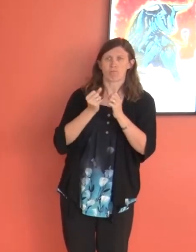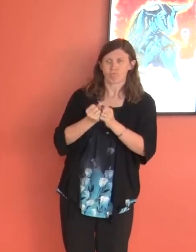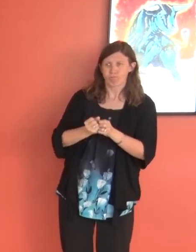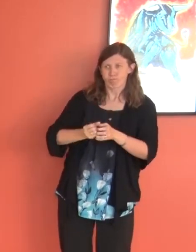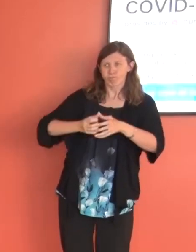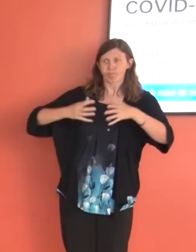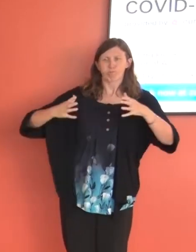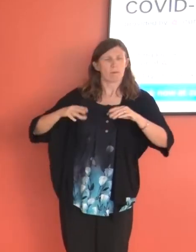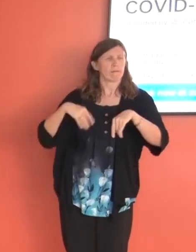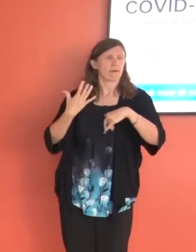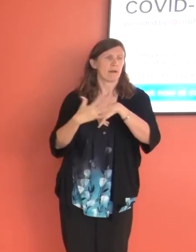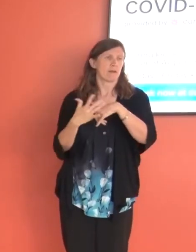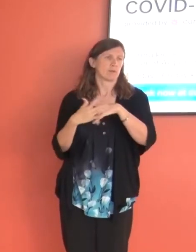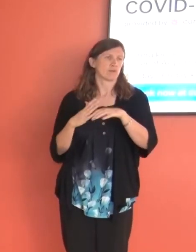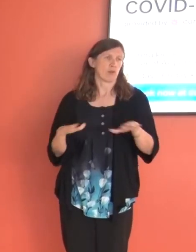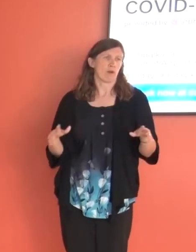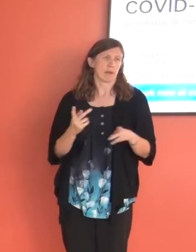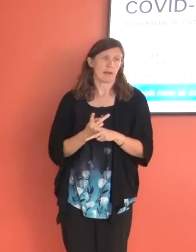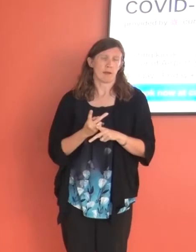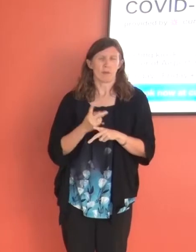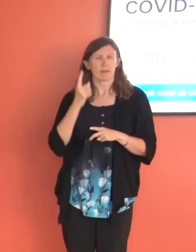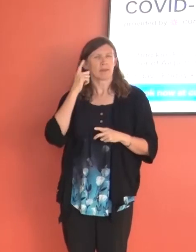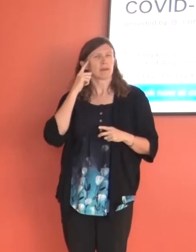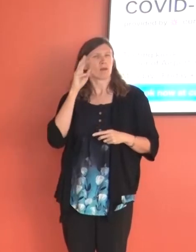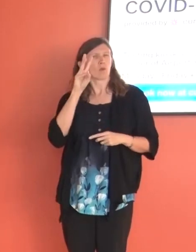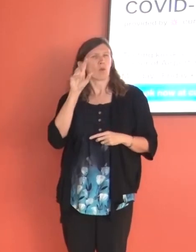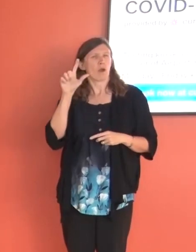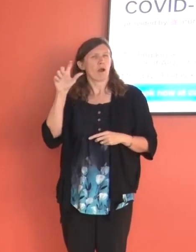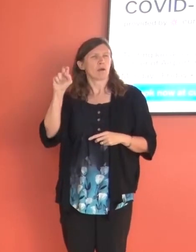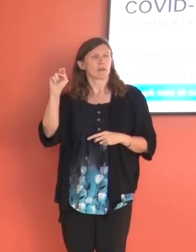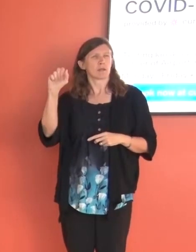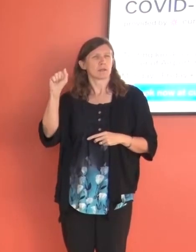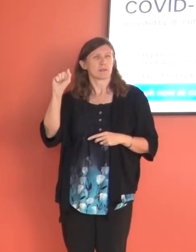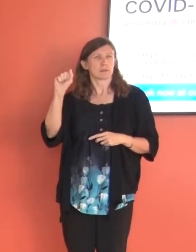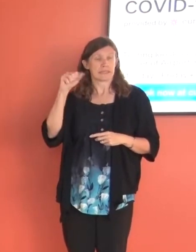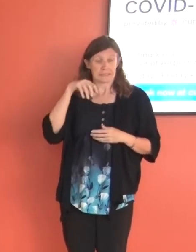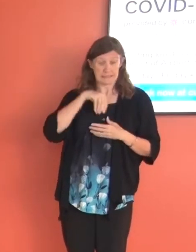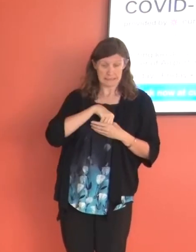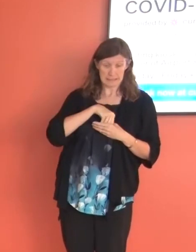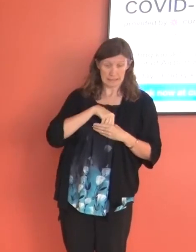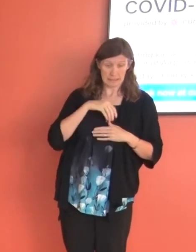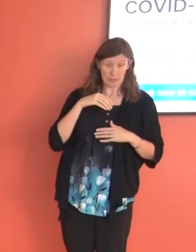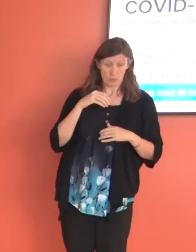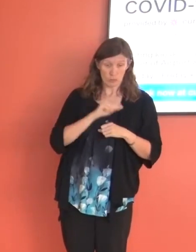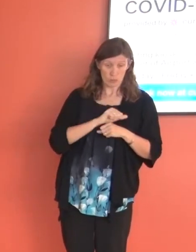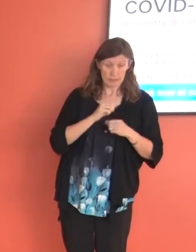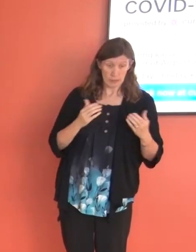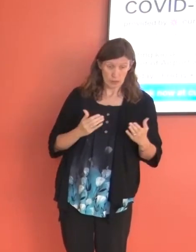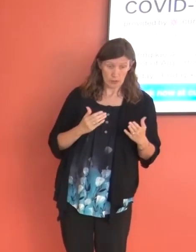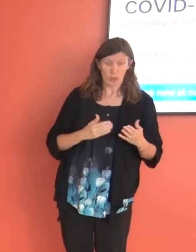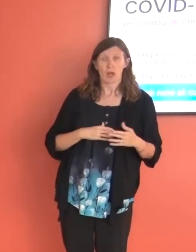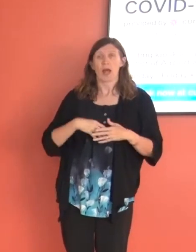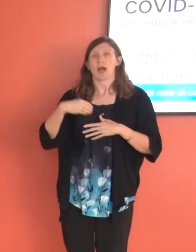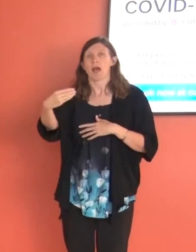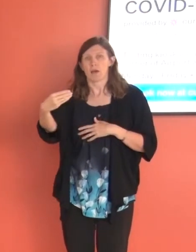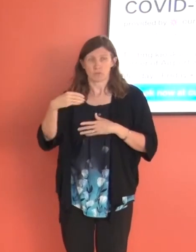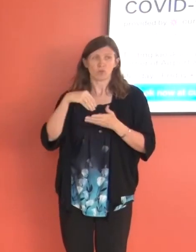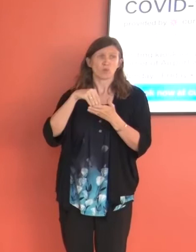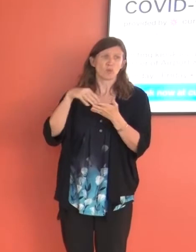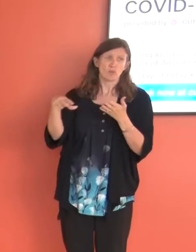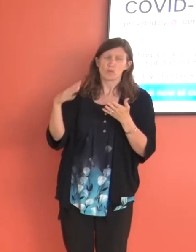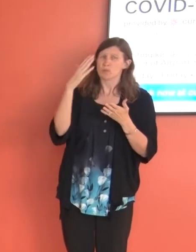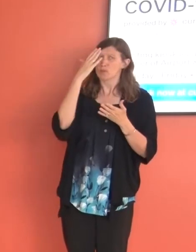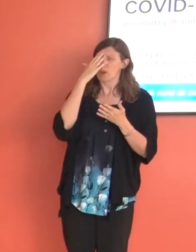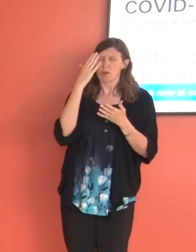services. Remember I said, as we think about wellness internally and externally, we know that our students are facing challenges with